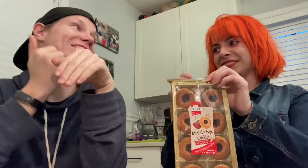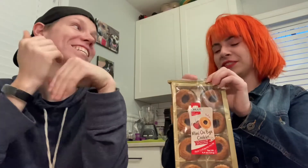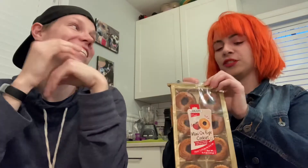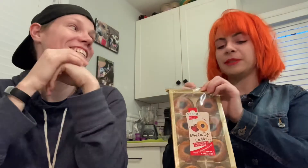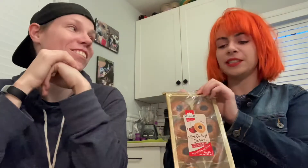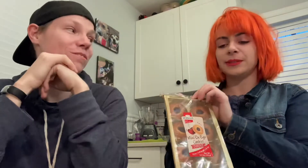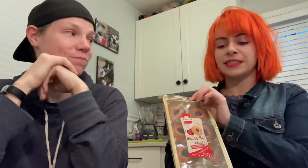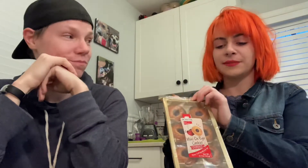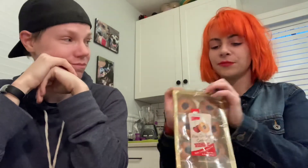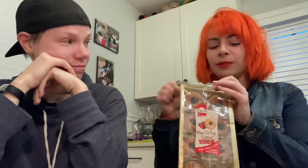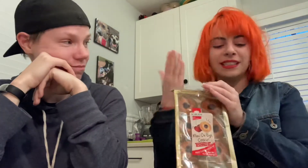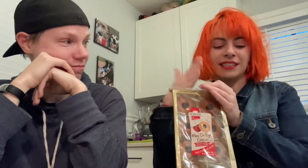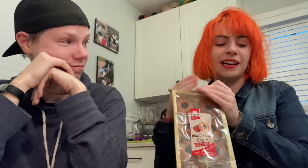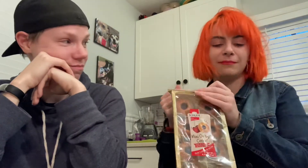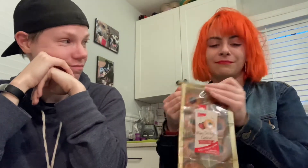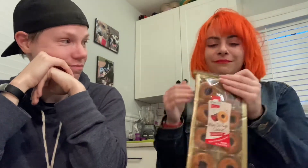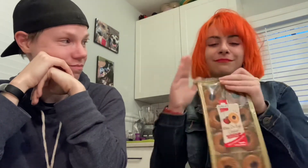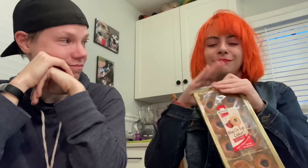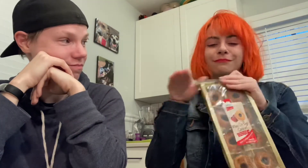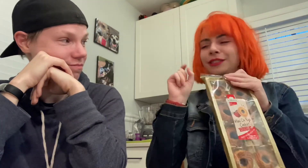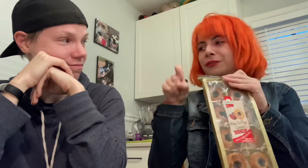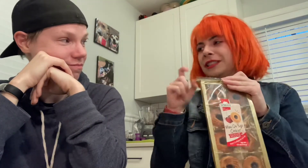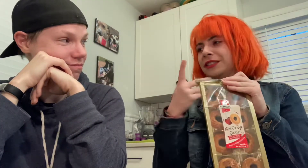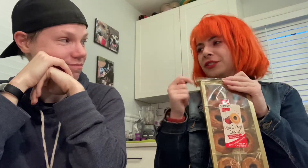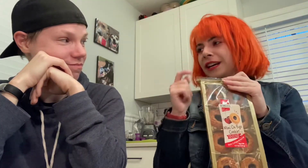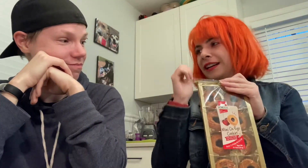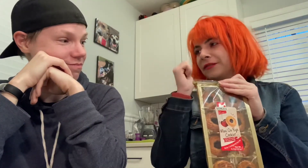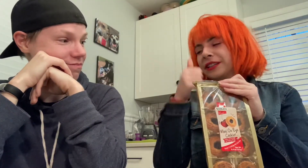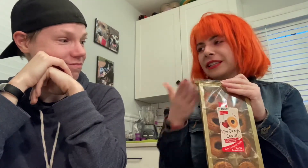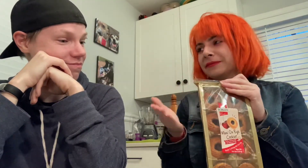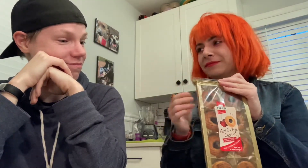Too many sweets. You can stop. You don't need to try everything.